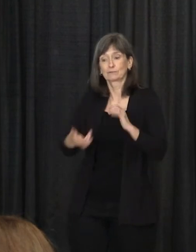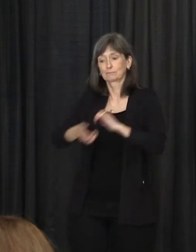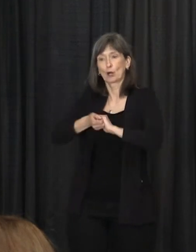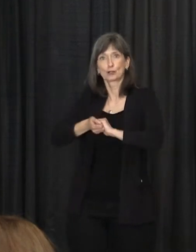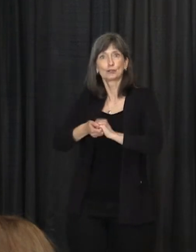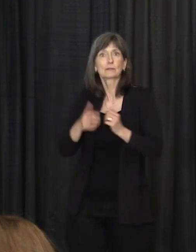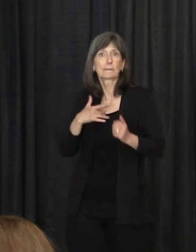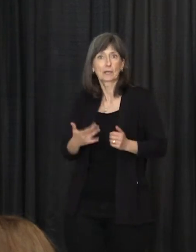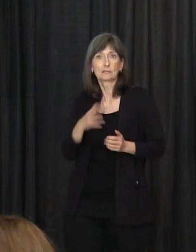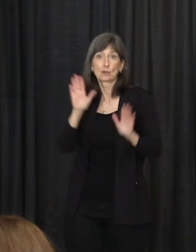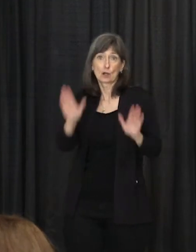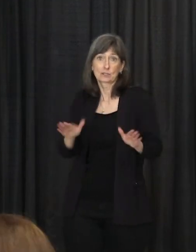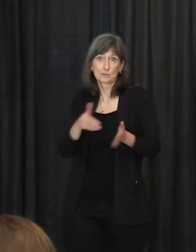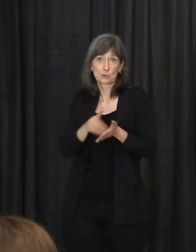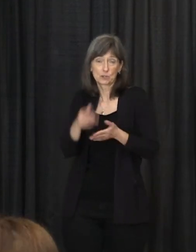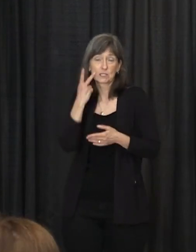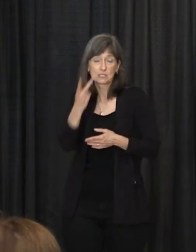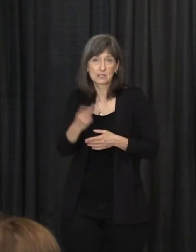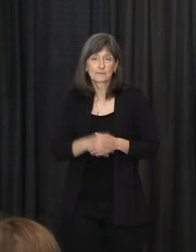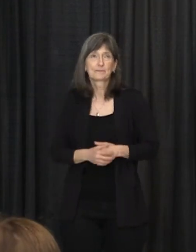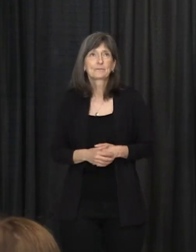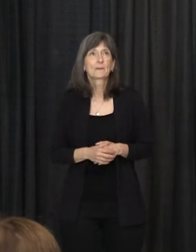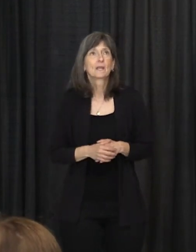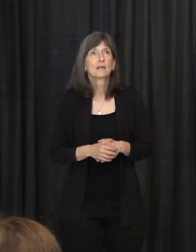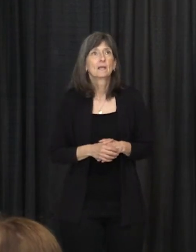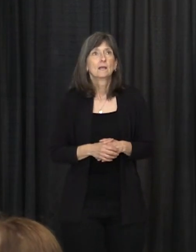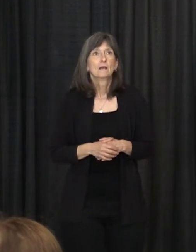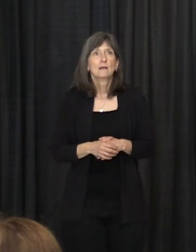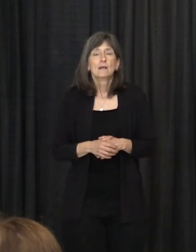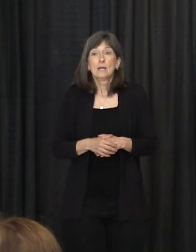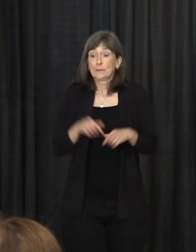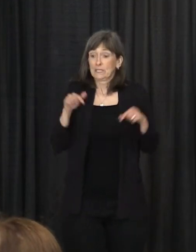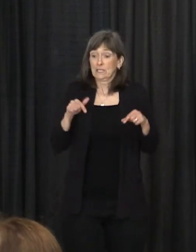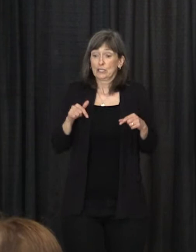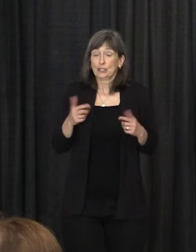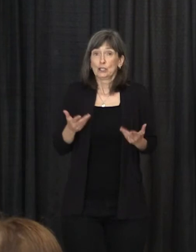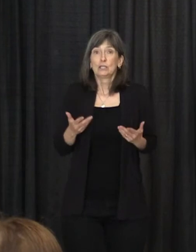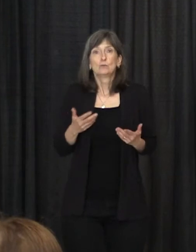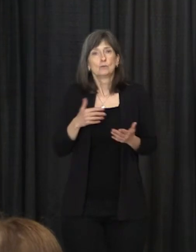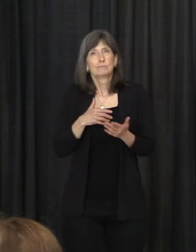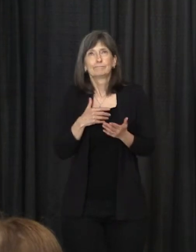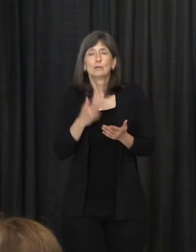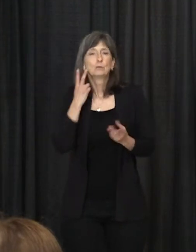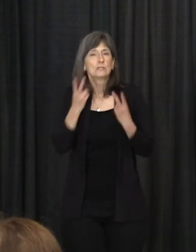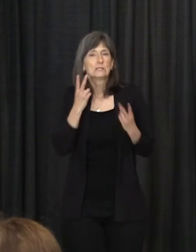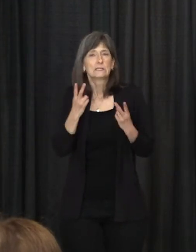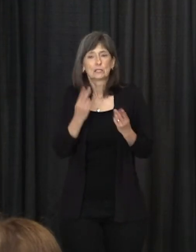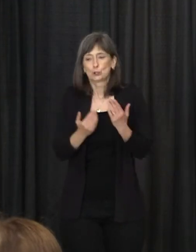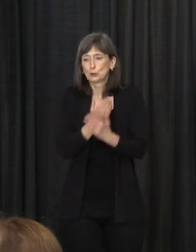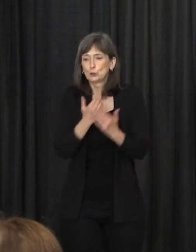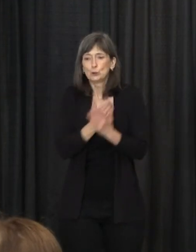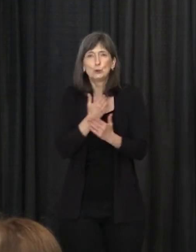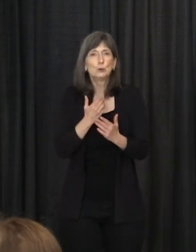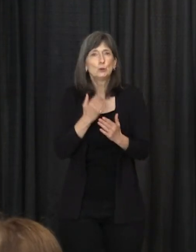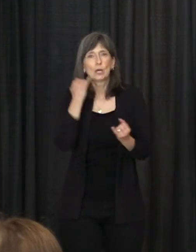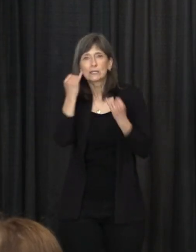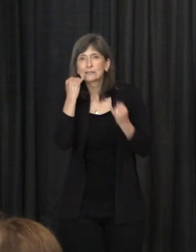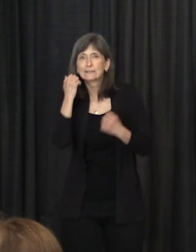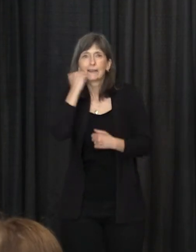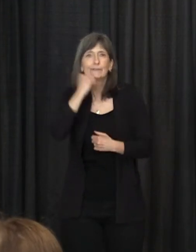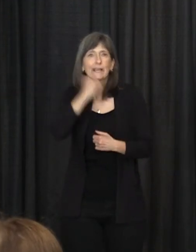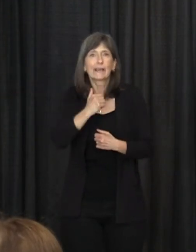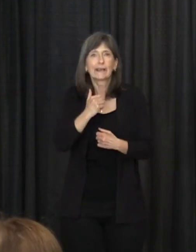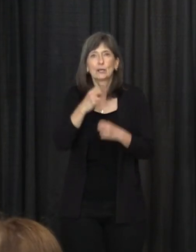To close, I think within our sector, perhaps more than other sectors, we're creating new things every day. We're solving problems that have yet to be